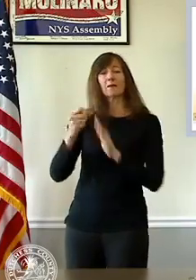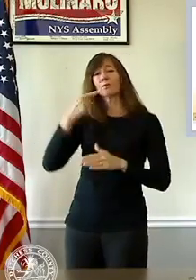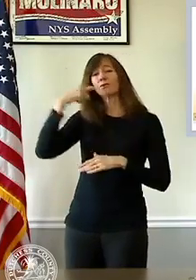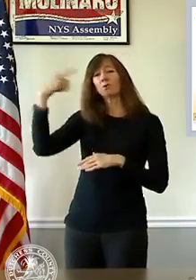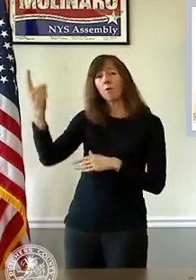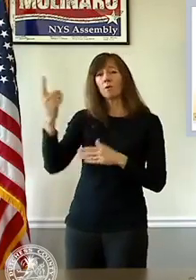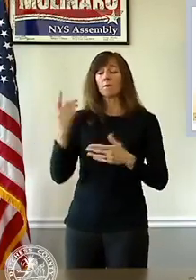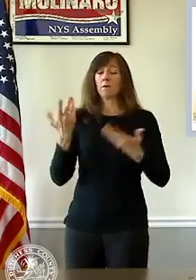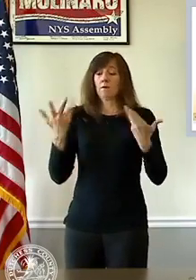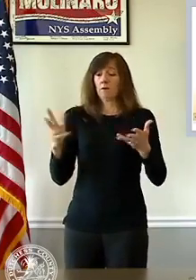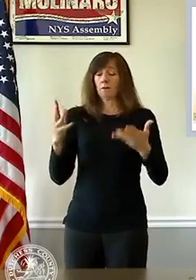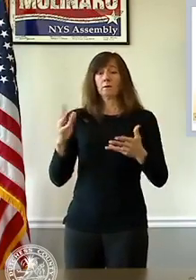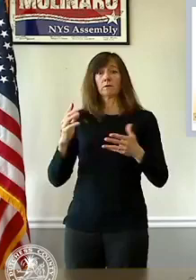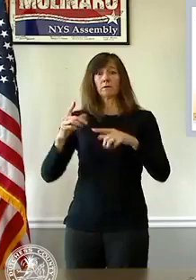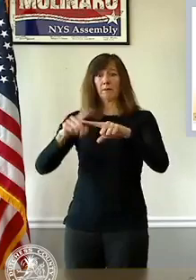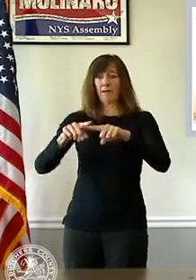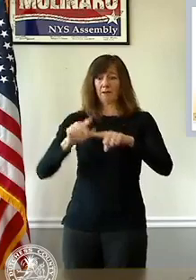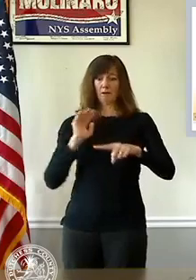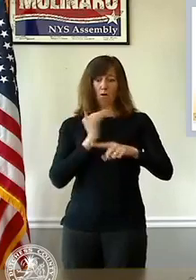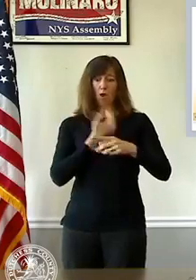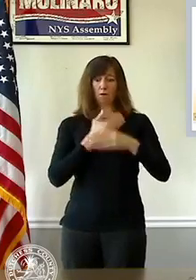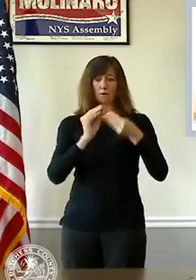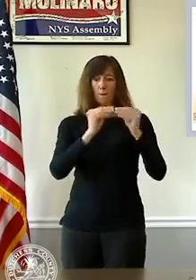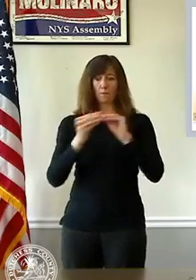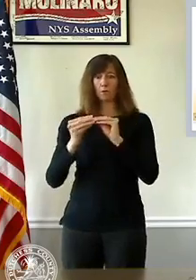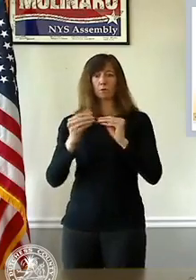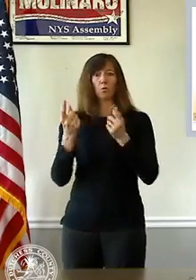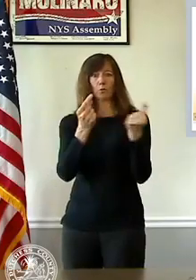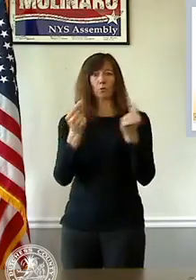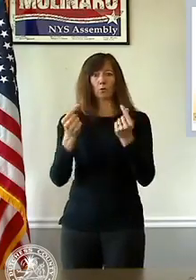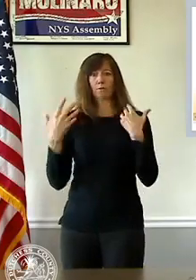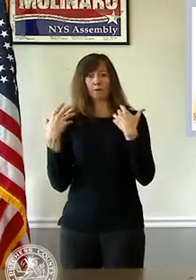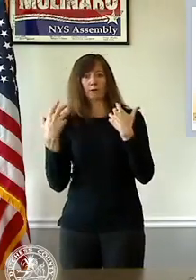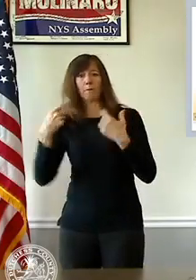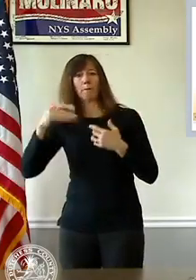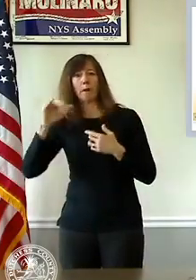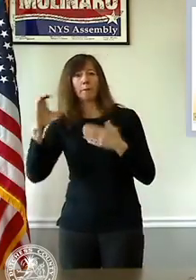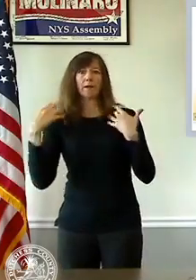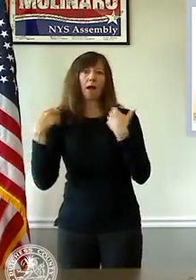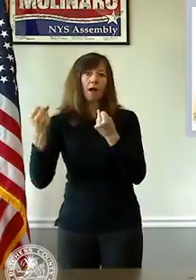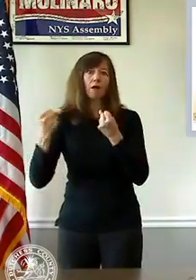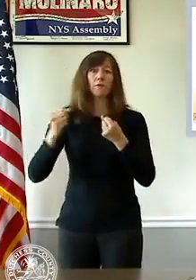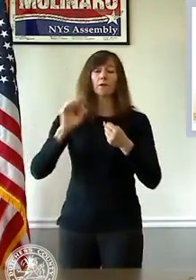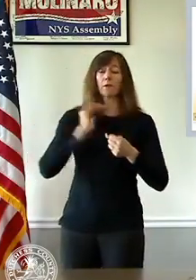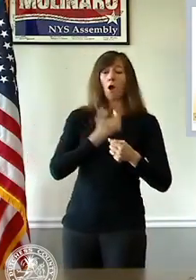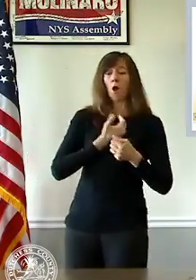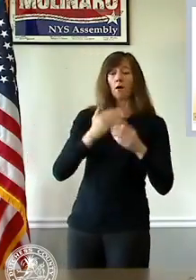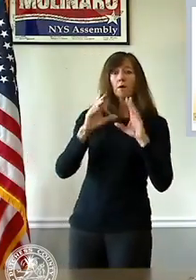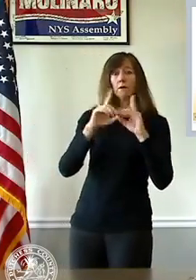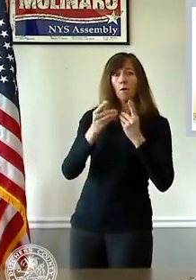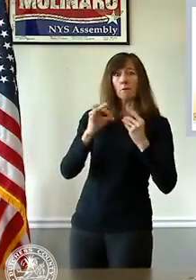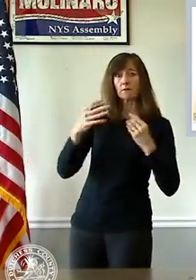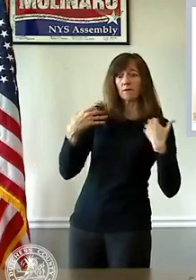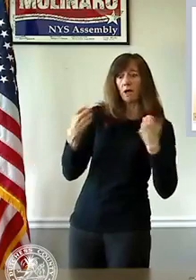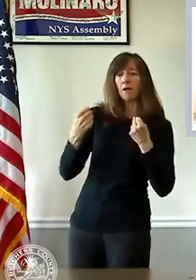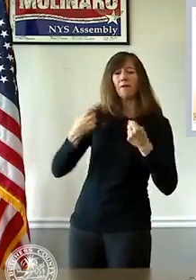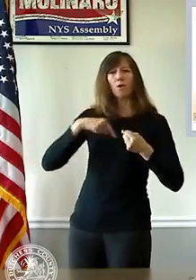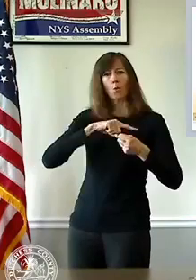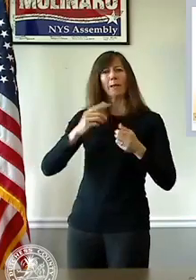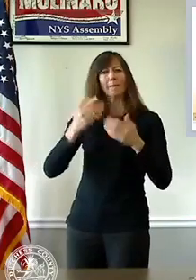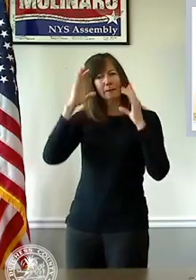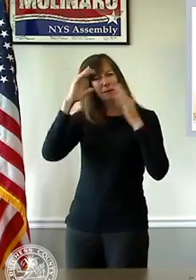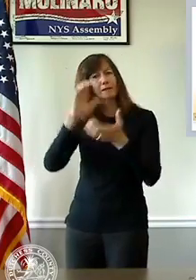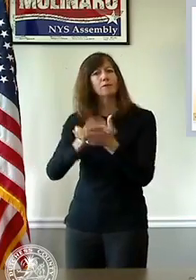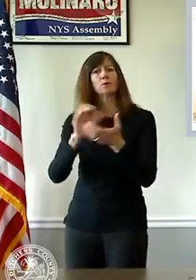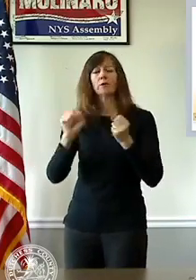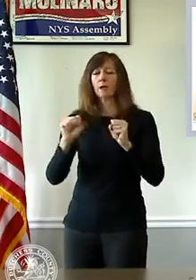health department's reviews of where we are and the projection moving forward, we should be in the process of beginning phase 2 today. In fact, we think that we should